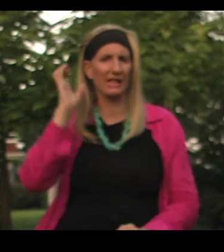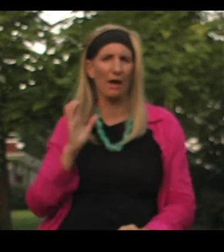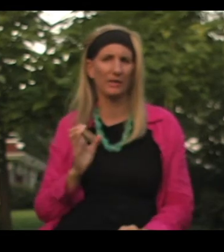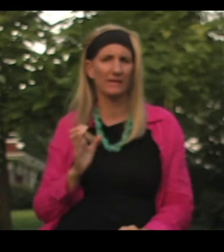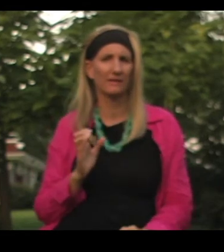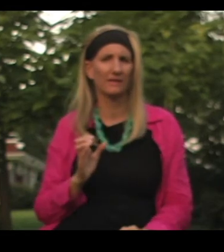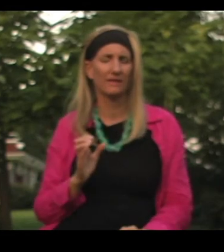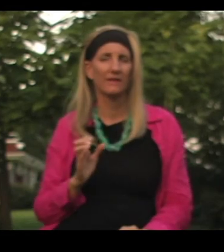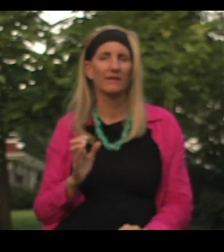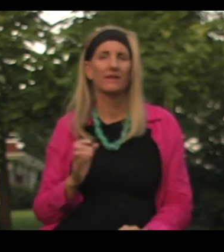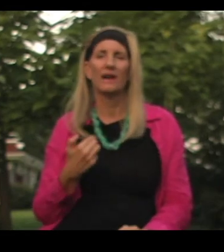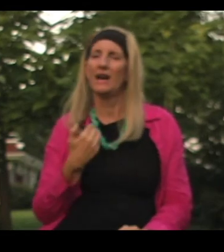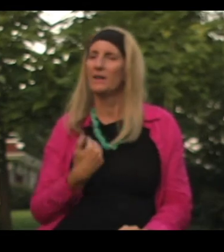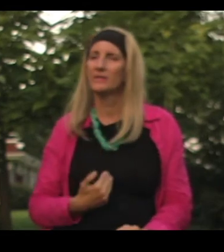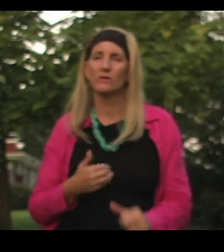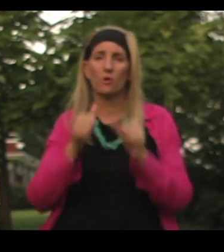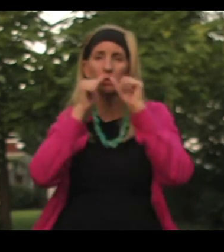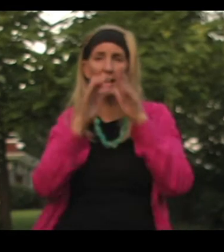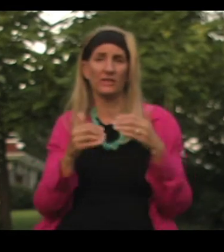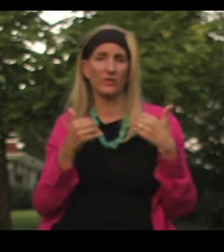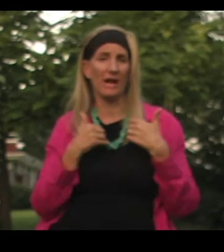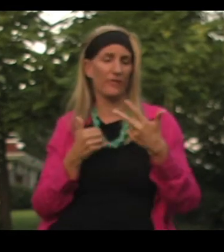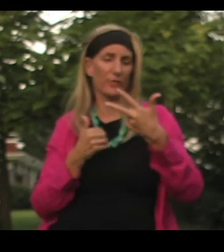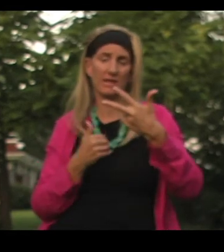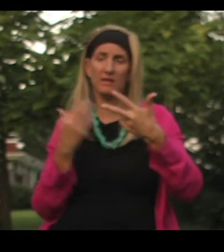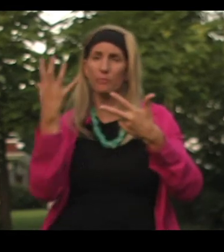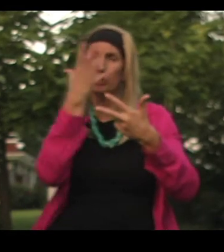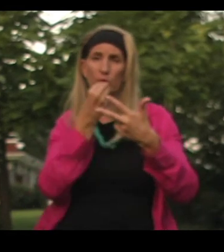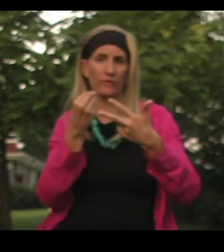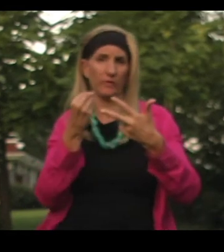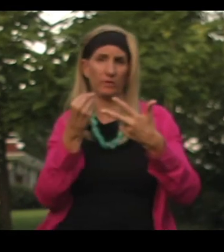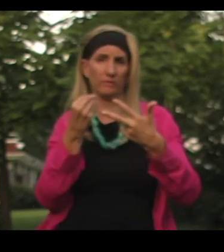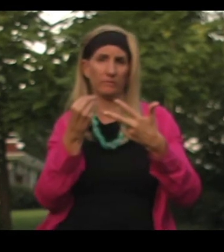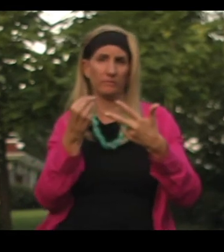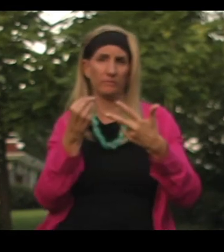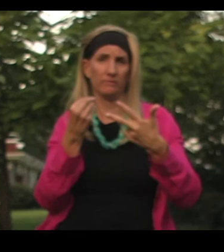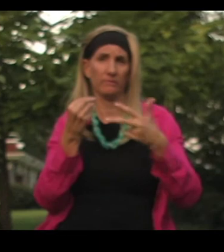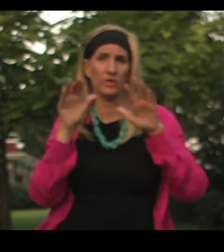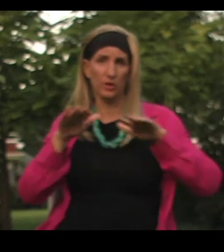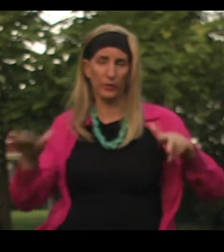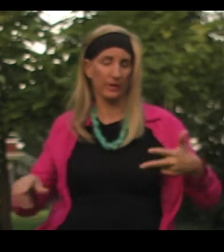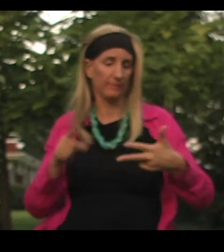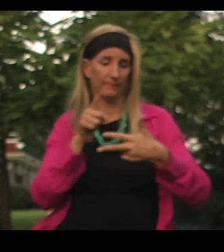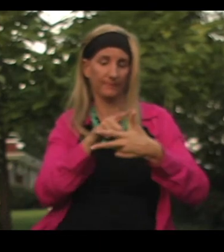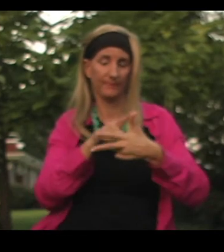Cloudy. I am so blessed to have 3 beautiful children.